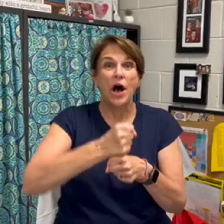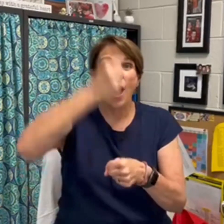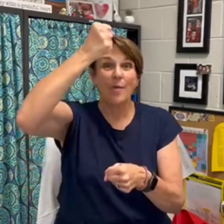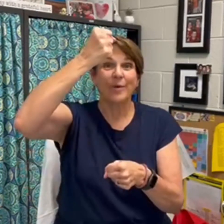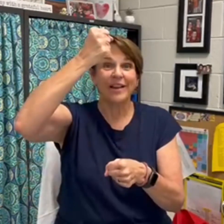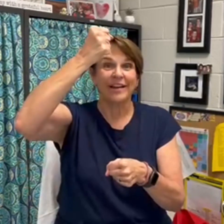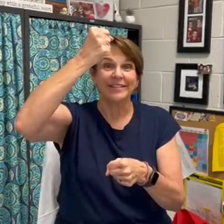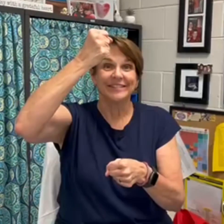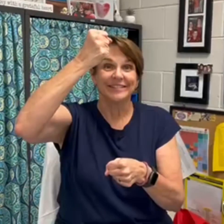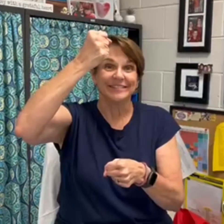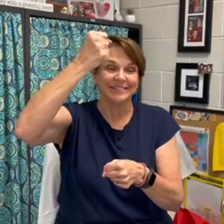Umbrella.